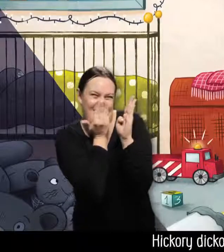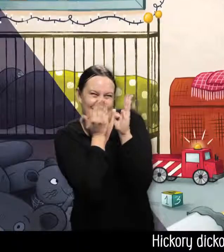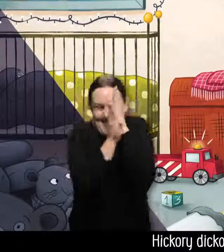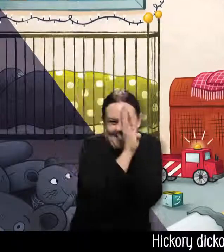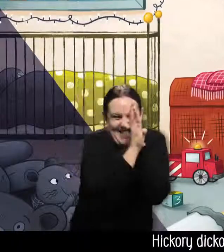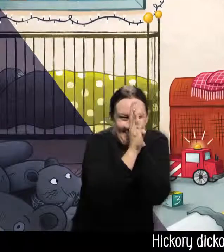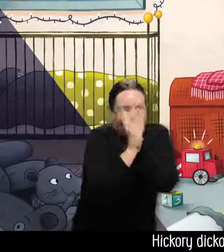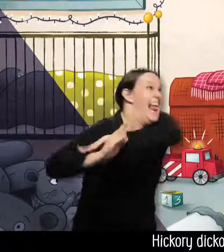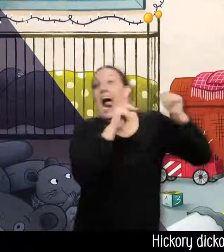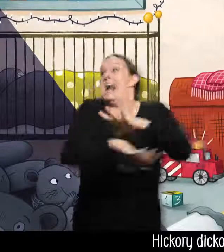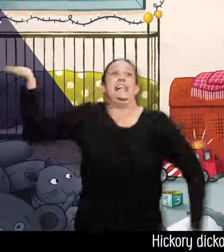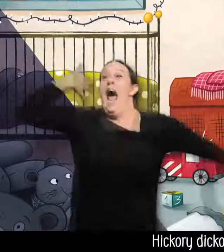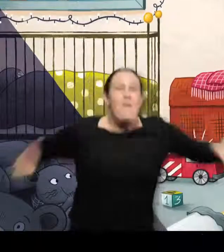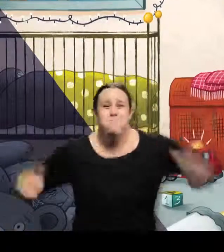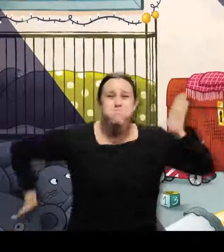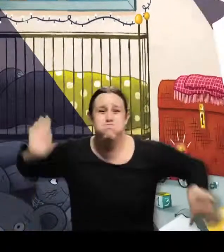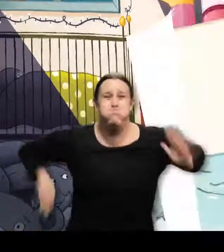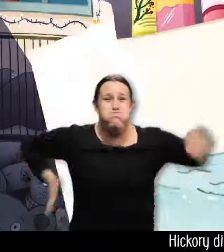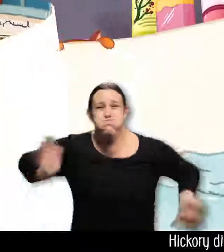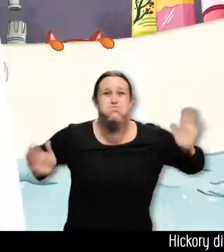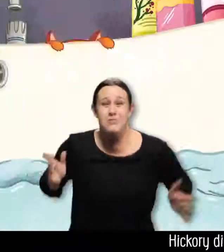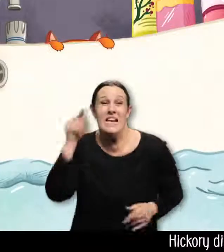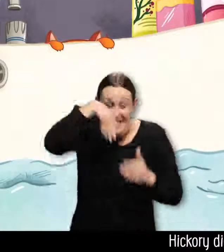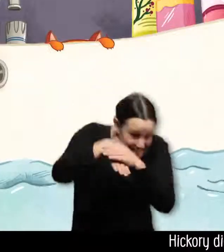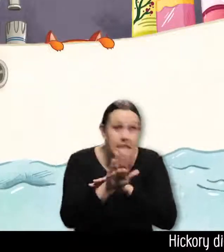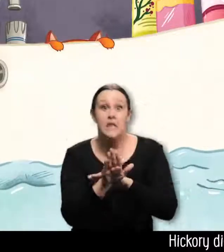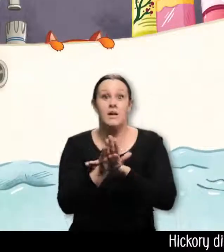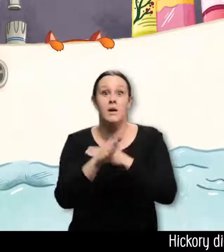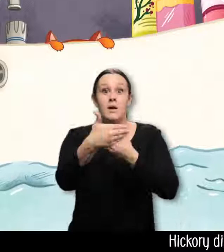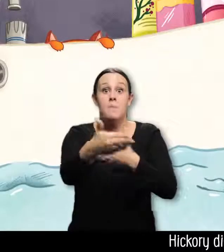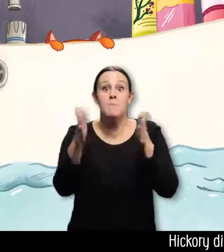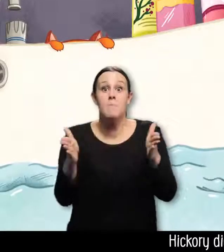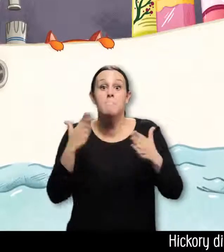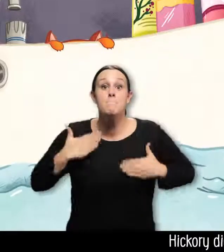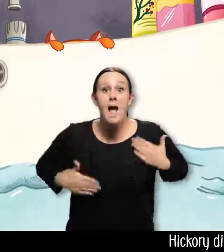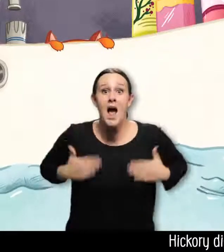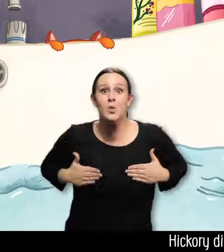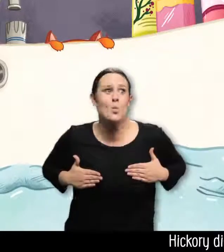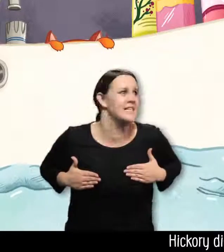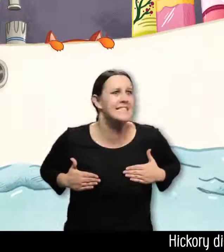hickory dickory splat hickory dickory dash